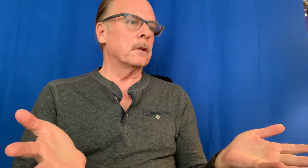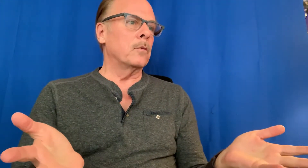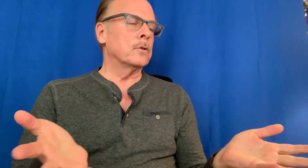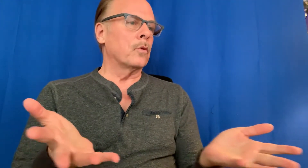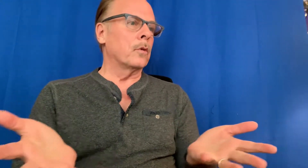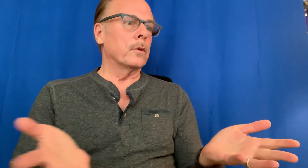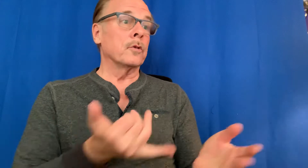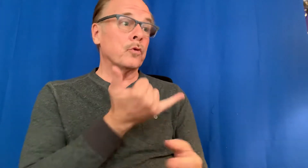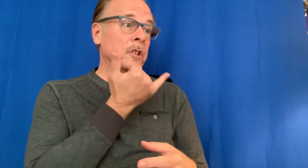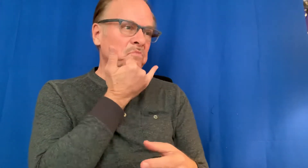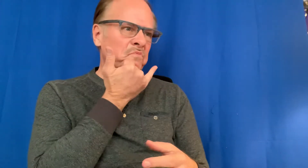what's wrong with the tree.